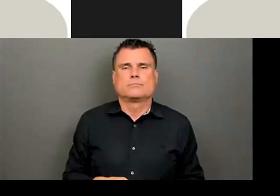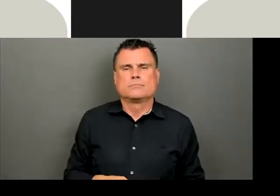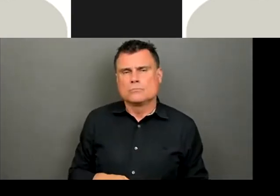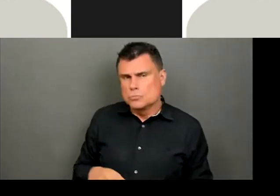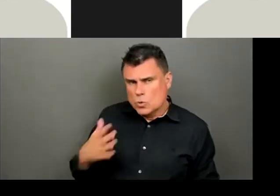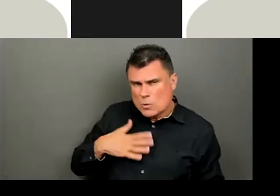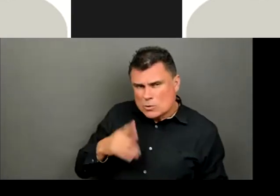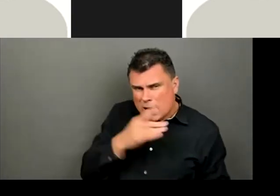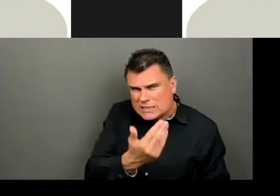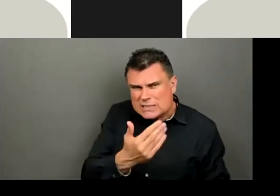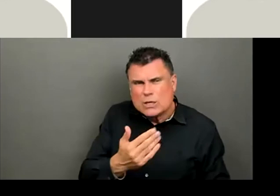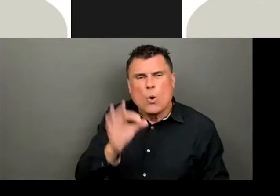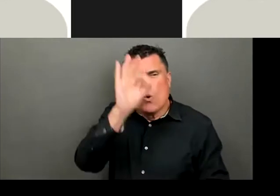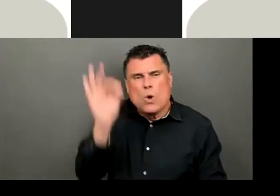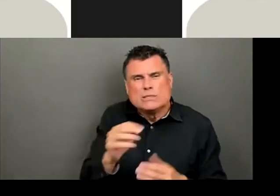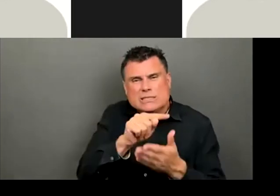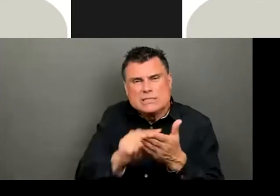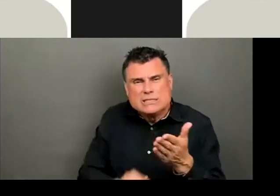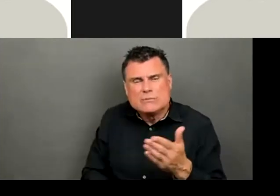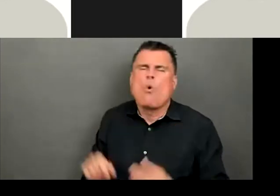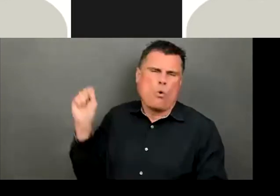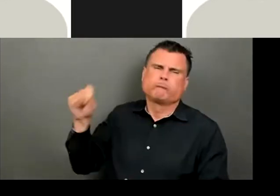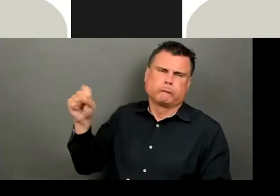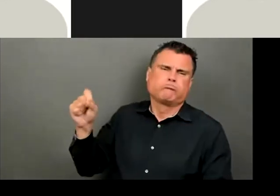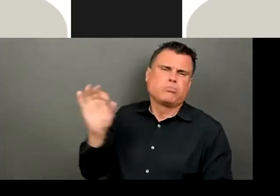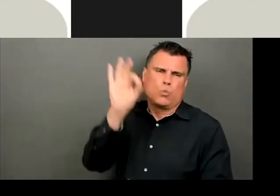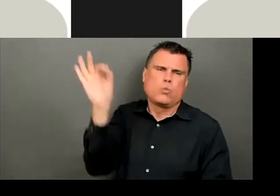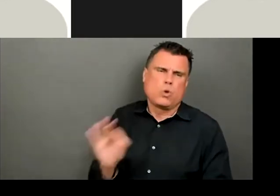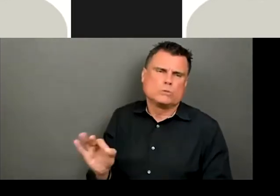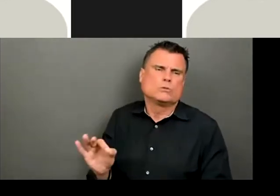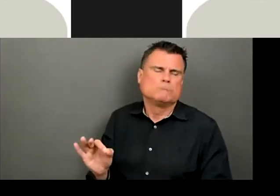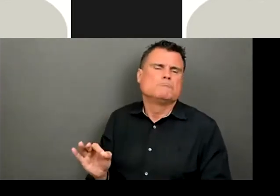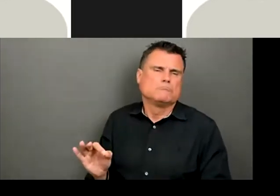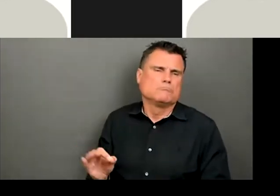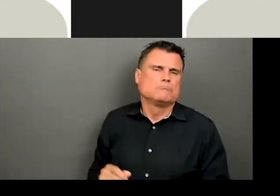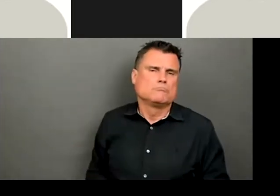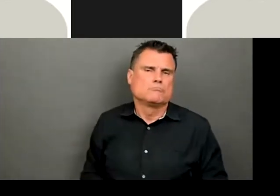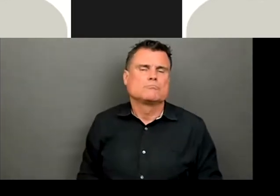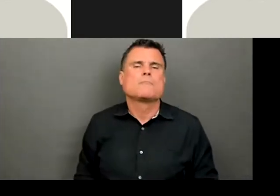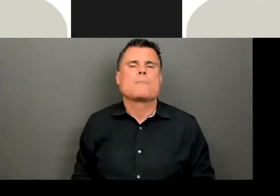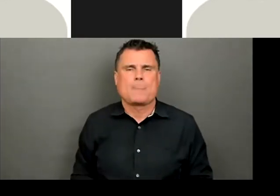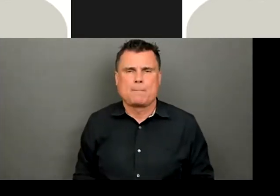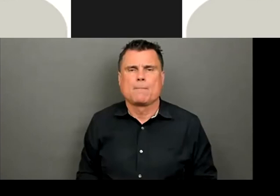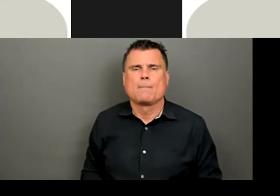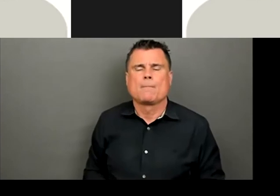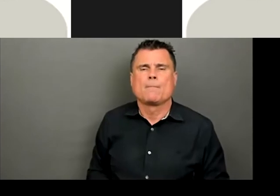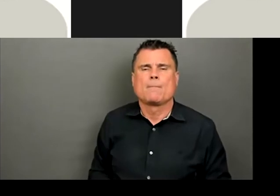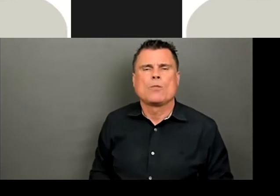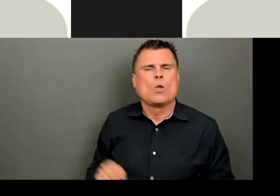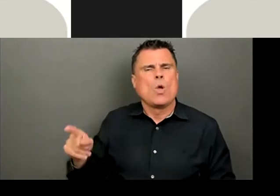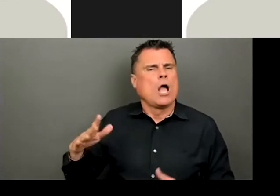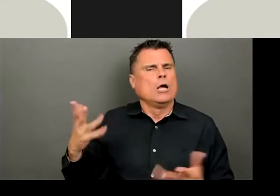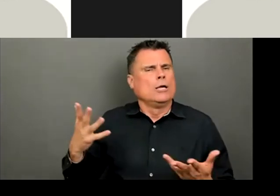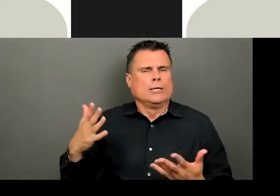Absolutely, Seta. So let me repeat that question. What would be your top recommendations that need to be included